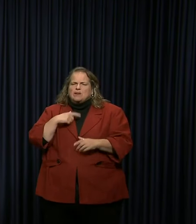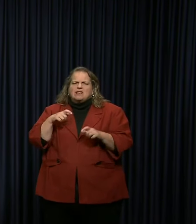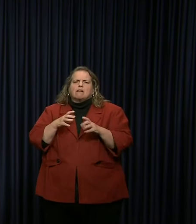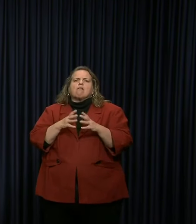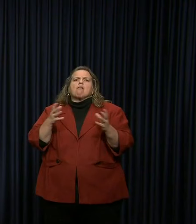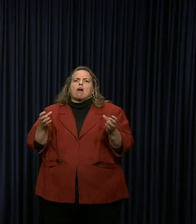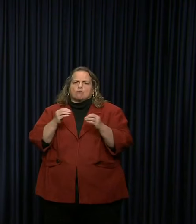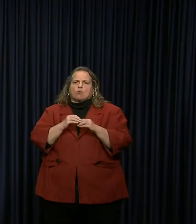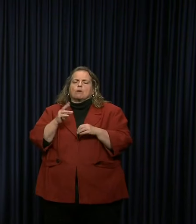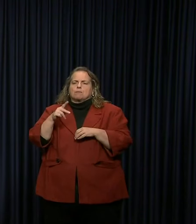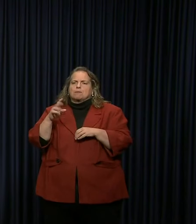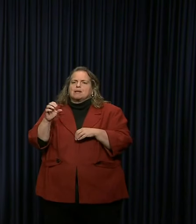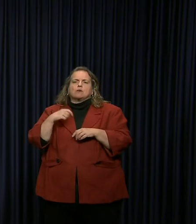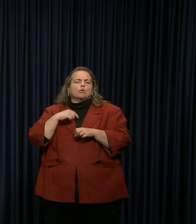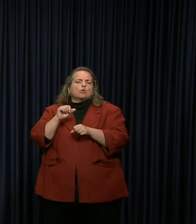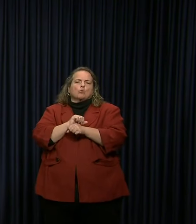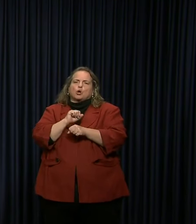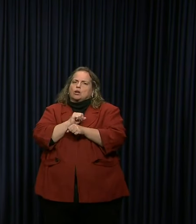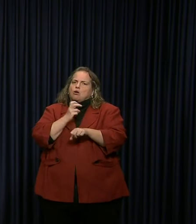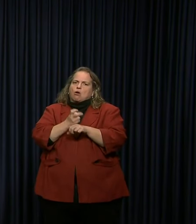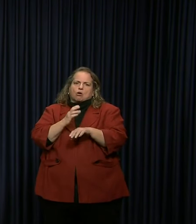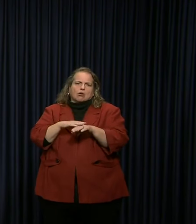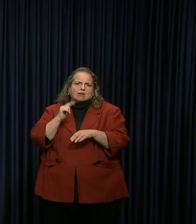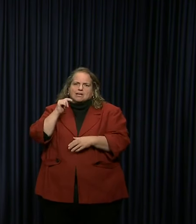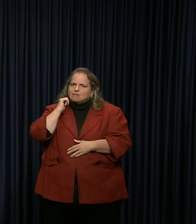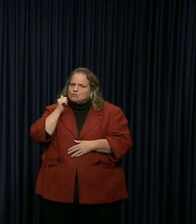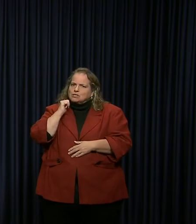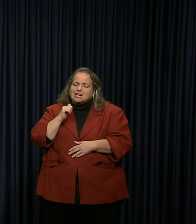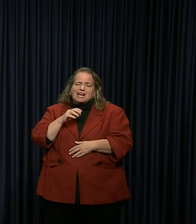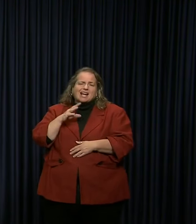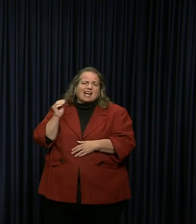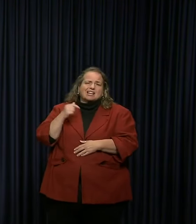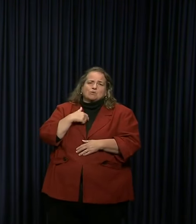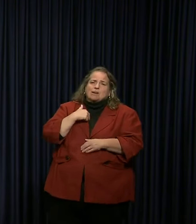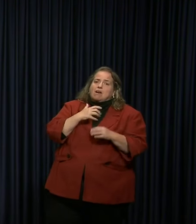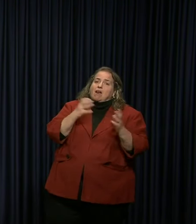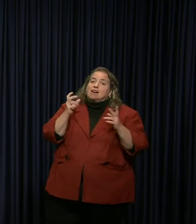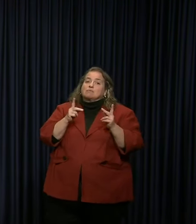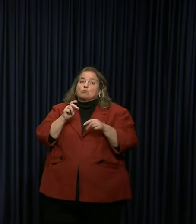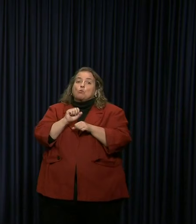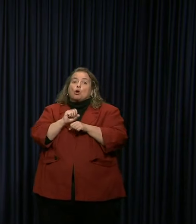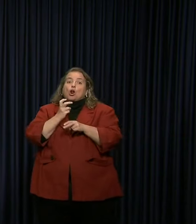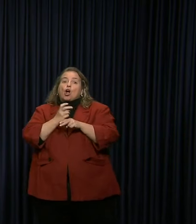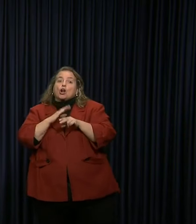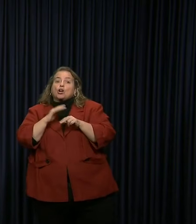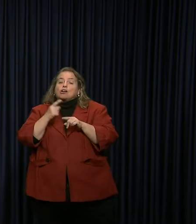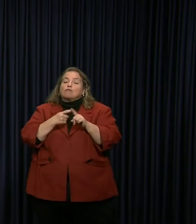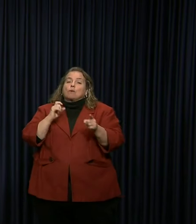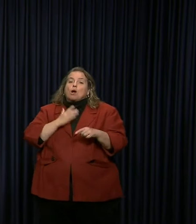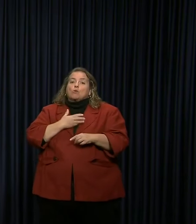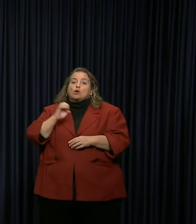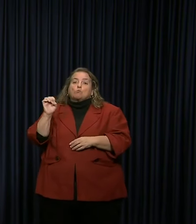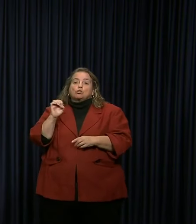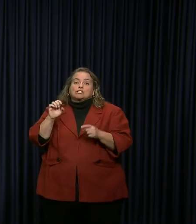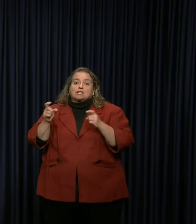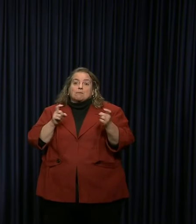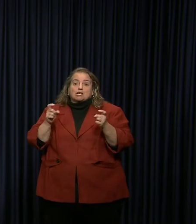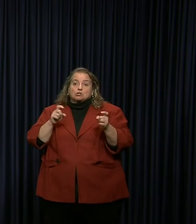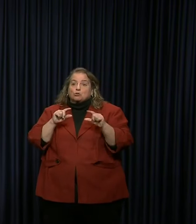this. And we're working really hard on it every day. And we got a lot of people working hard on it, from our emergency management